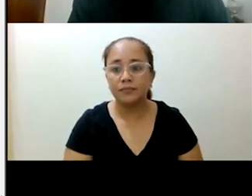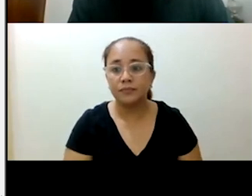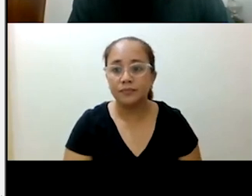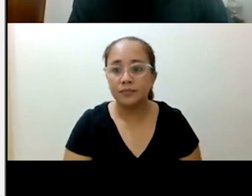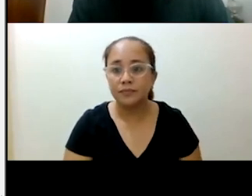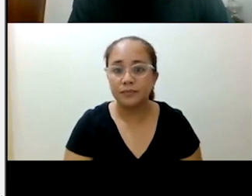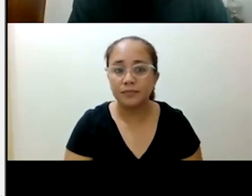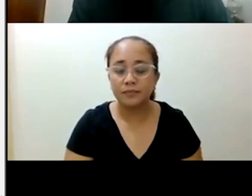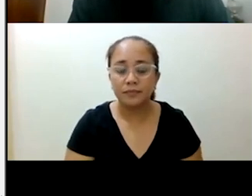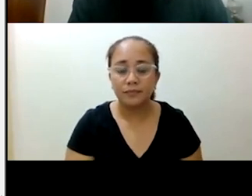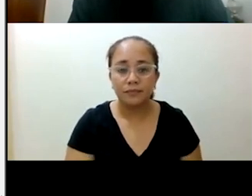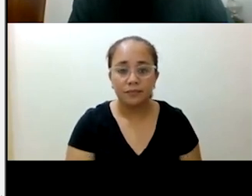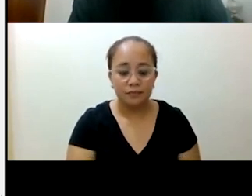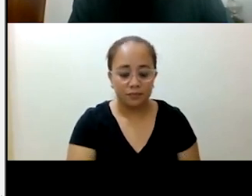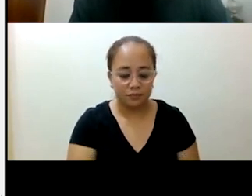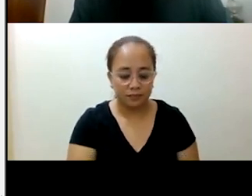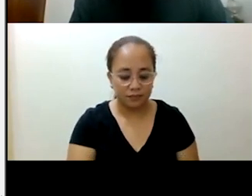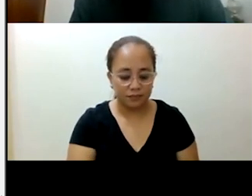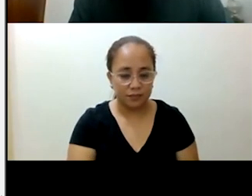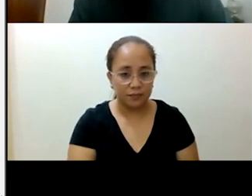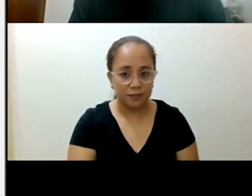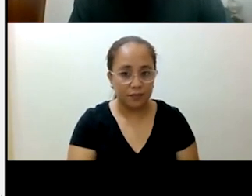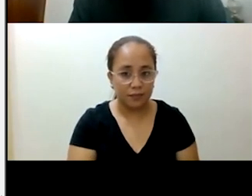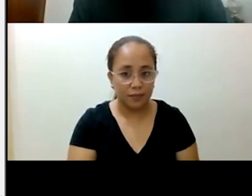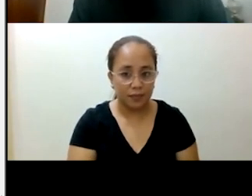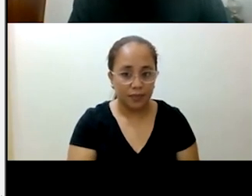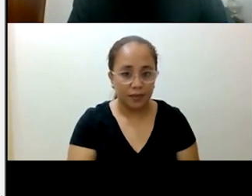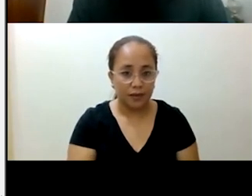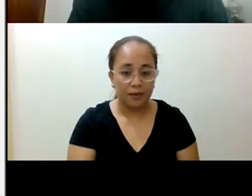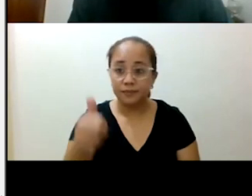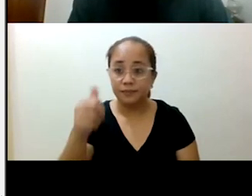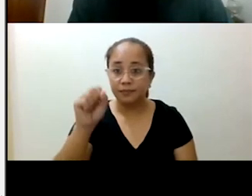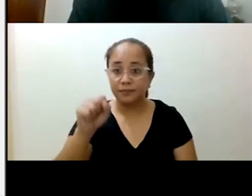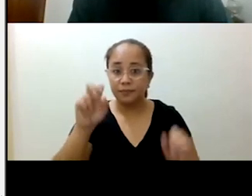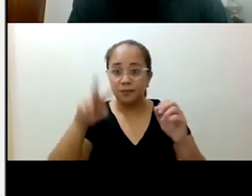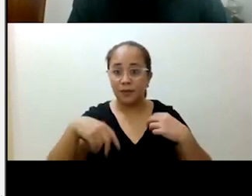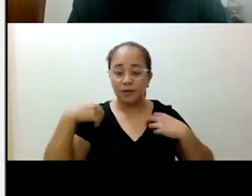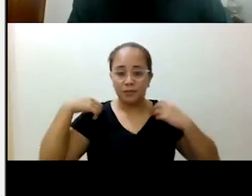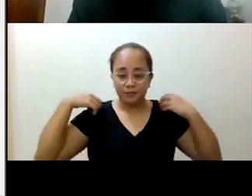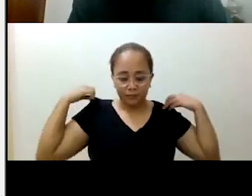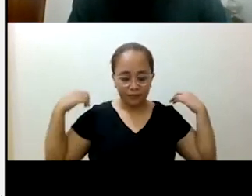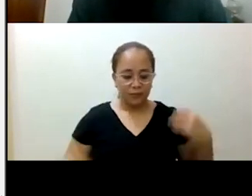Maybe we do 200. Okay.